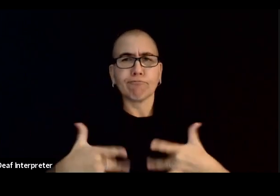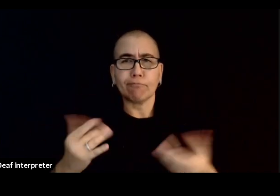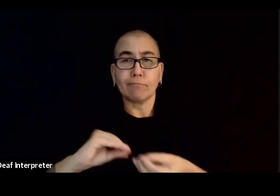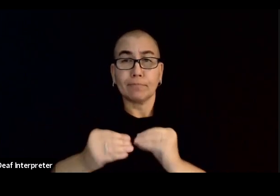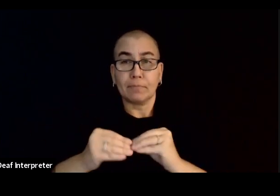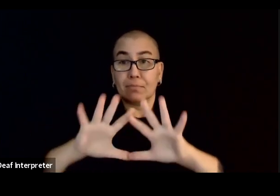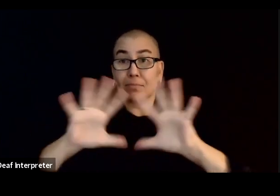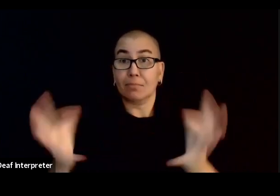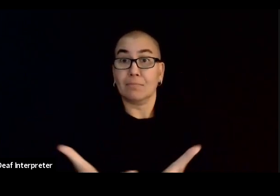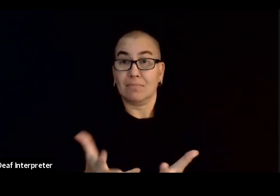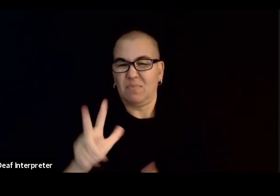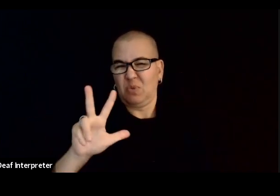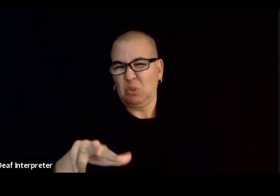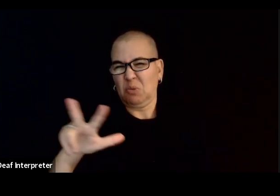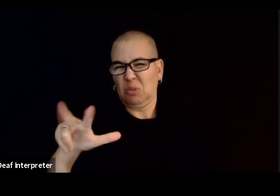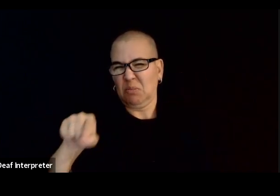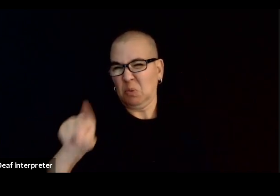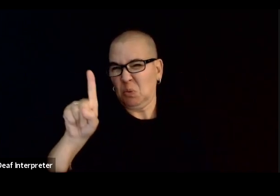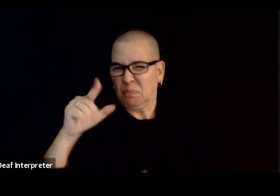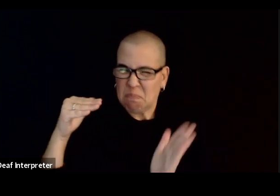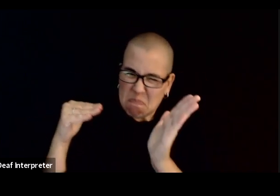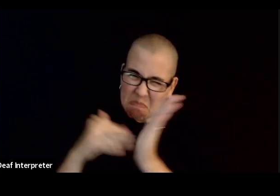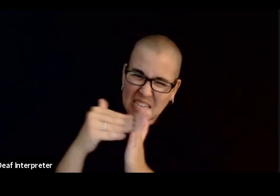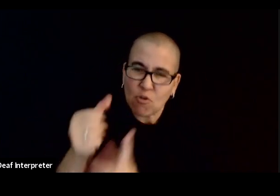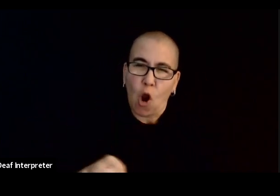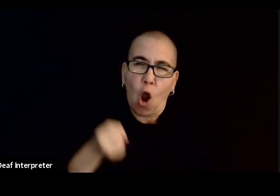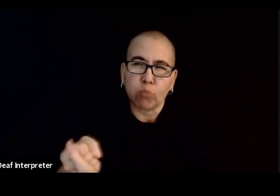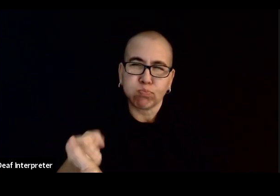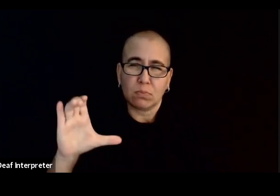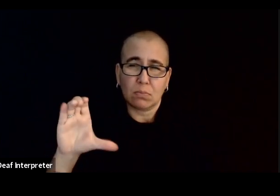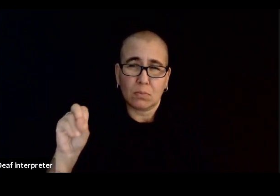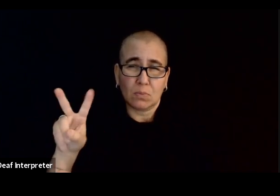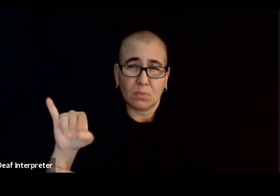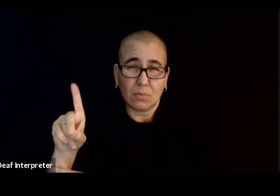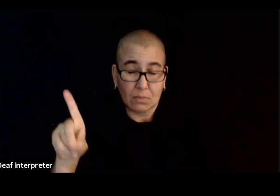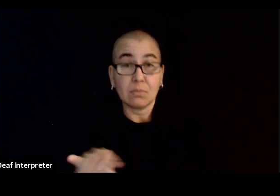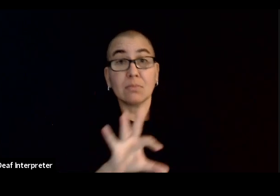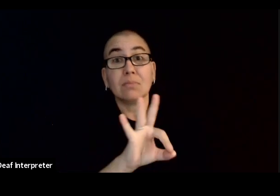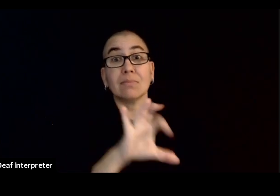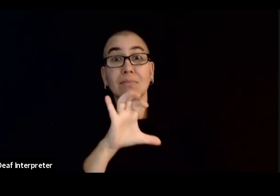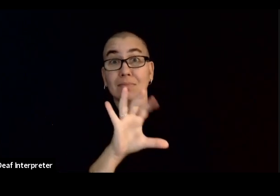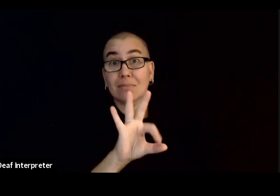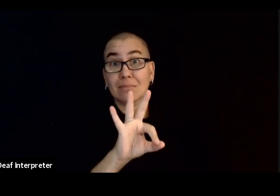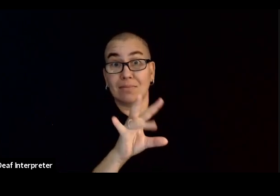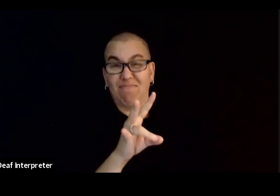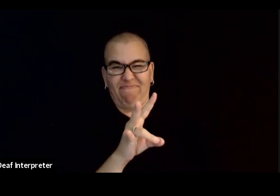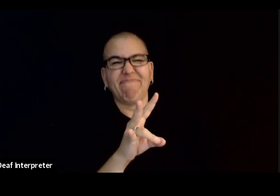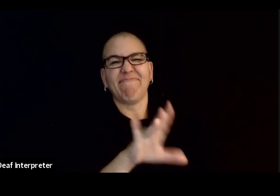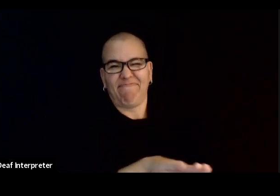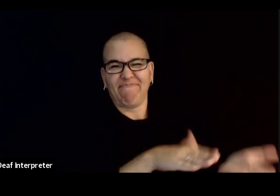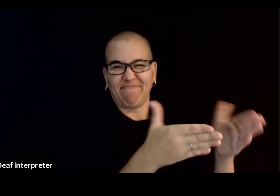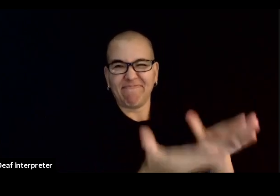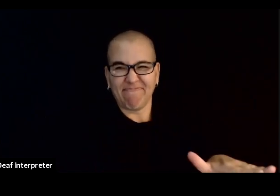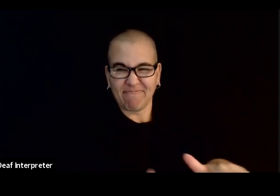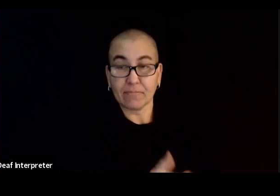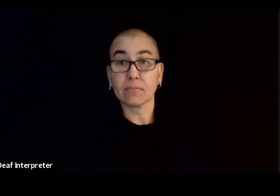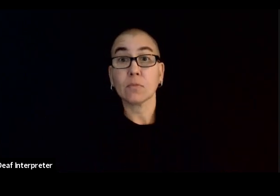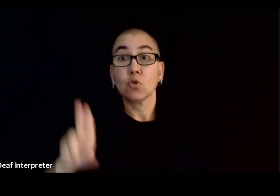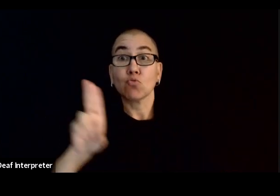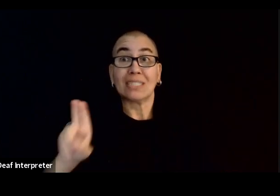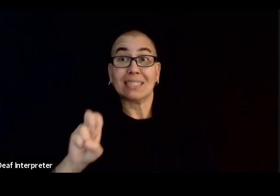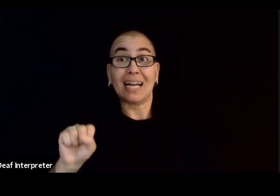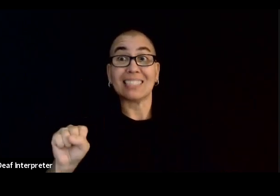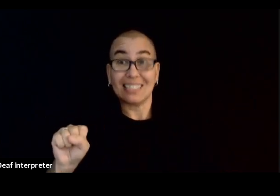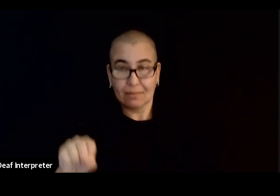and 998,000 deaths. In the United States, we were at 7.1 million cases